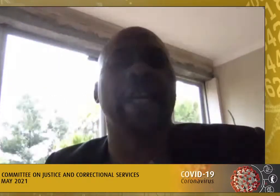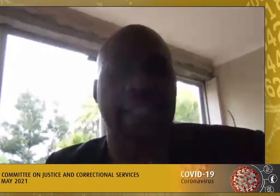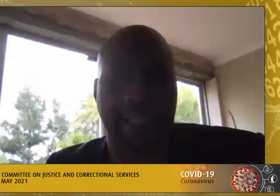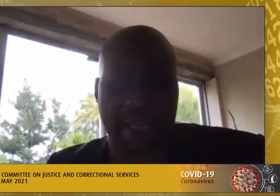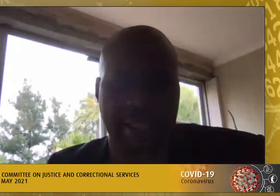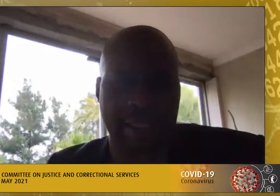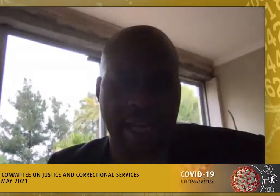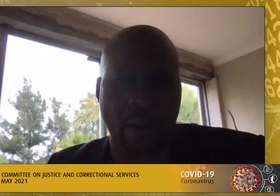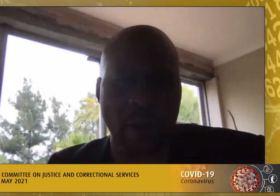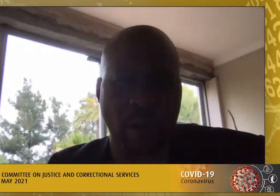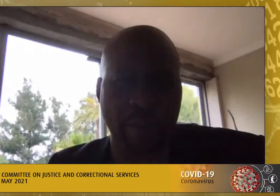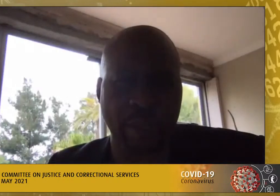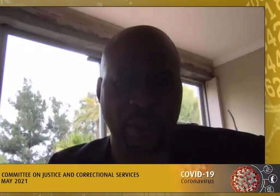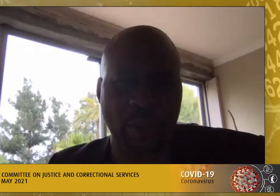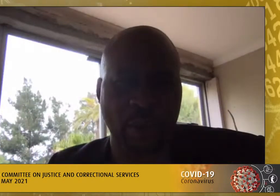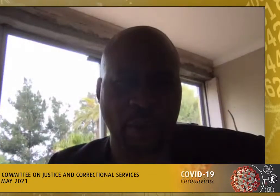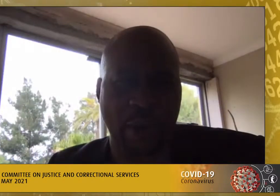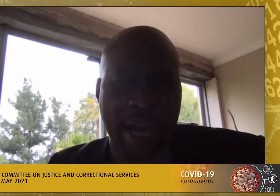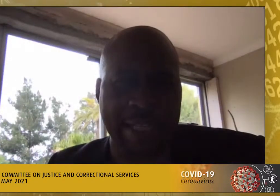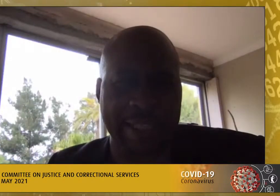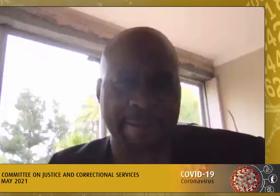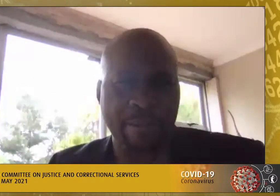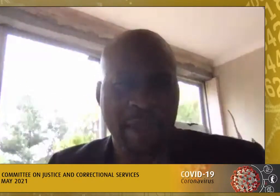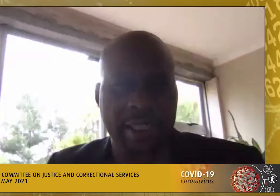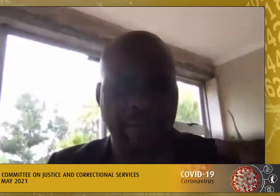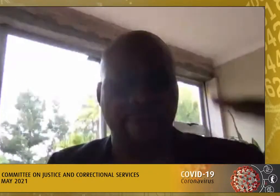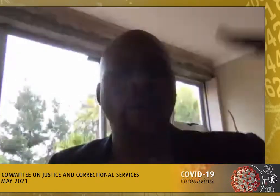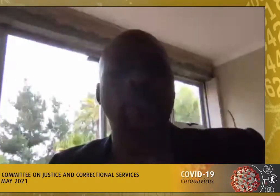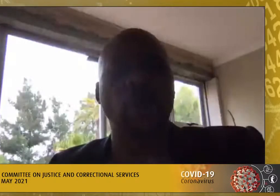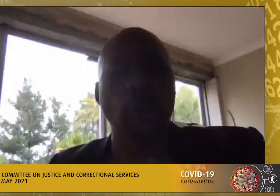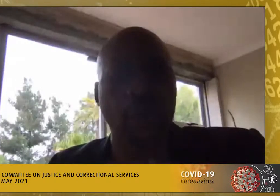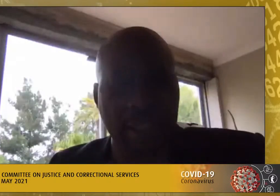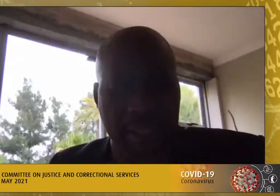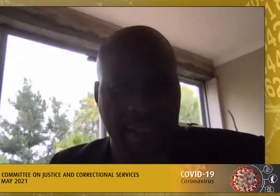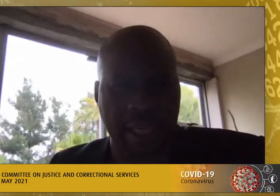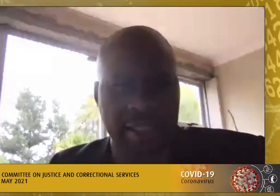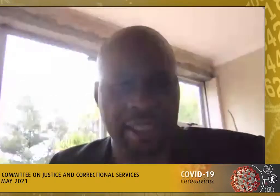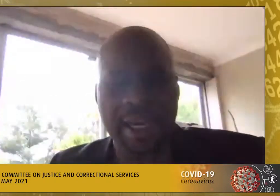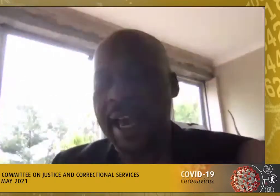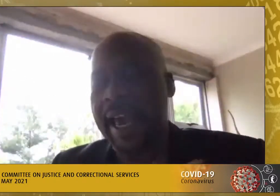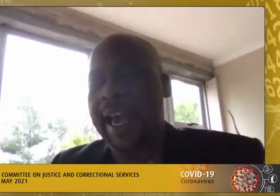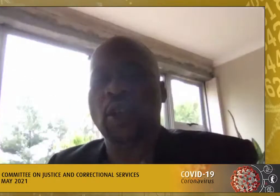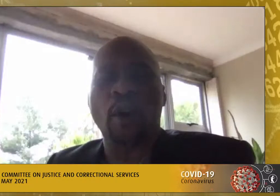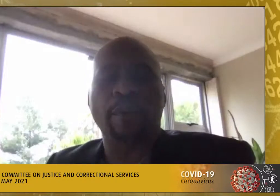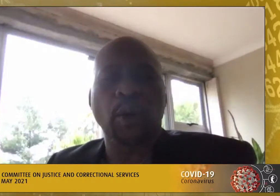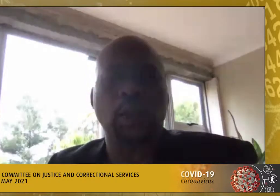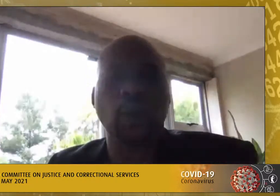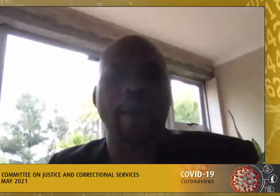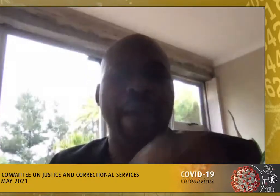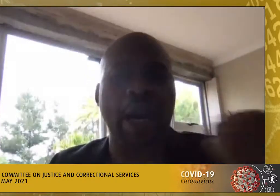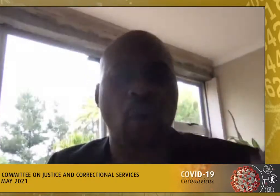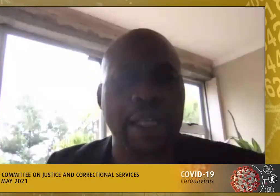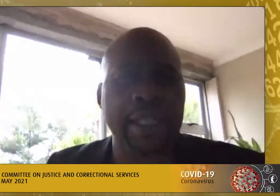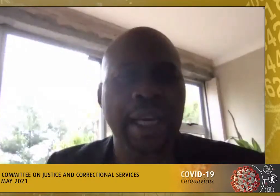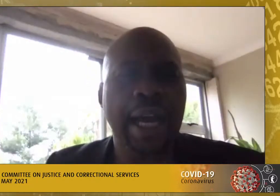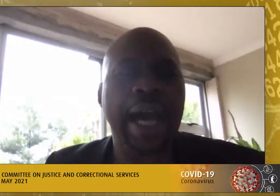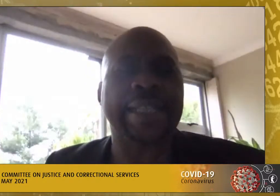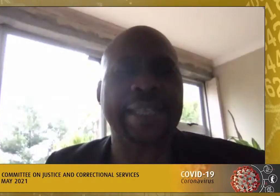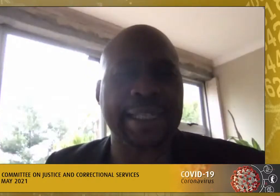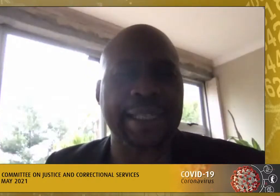forward-looking discussion I want to appeal to you for your guidance it's a forward-looking discussion as opposed to a